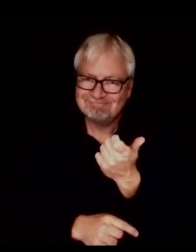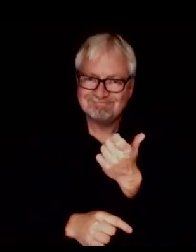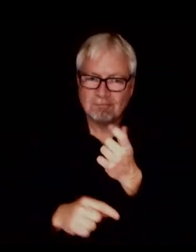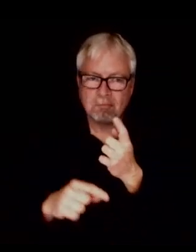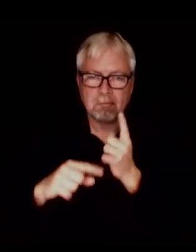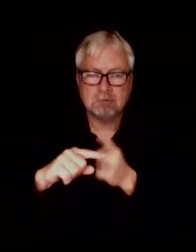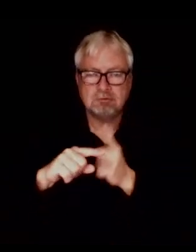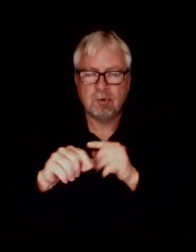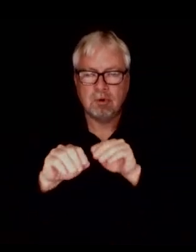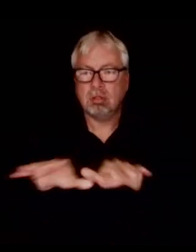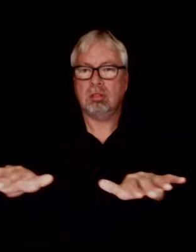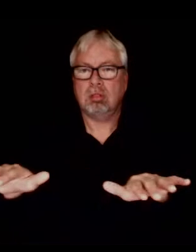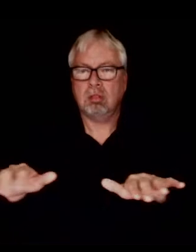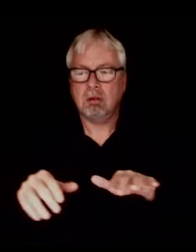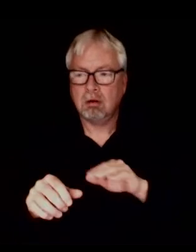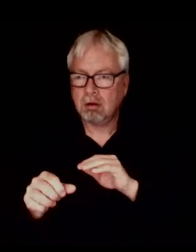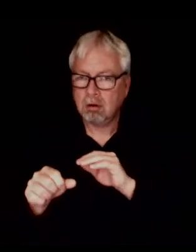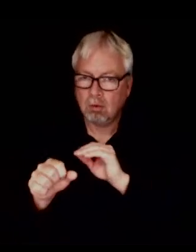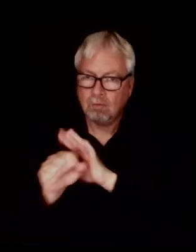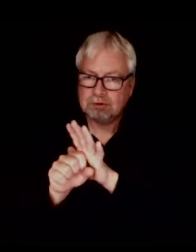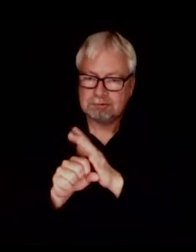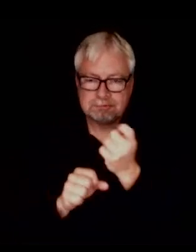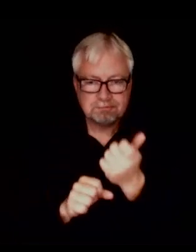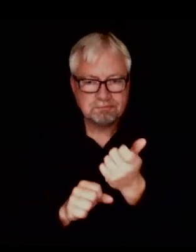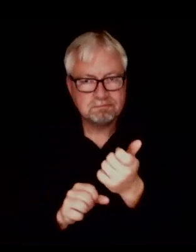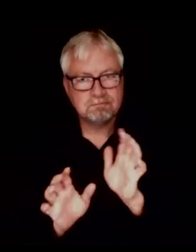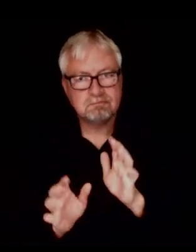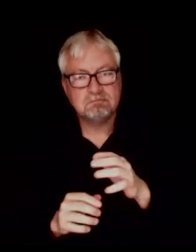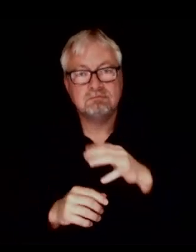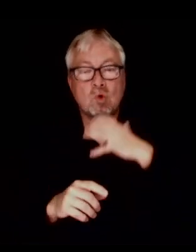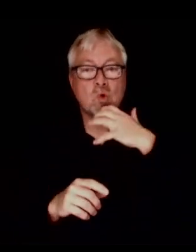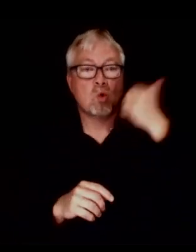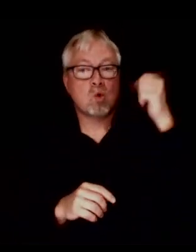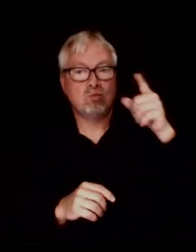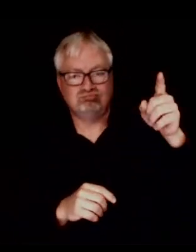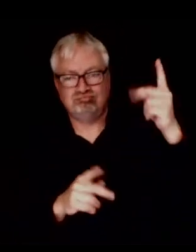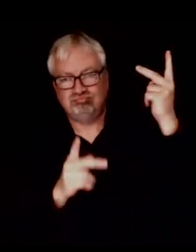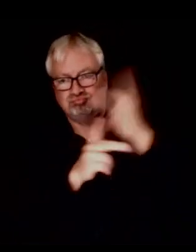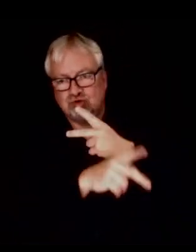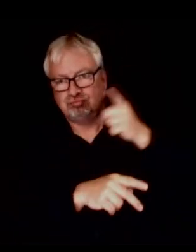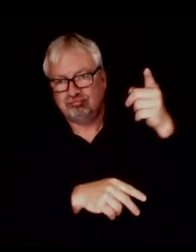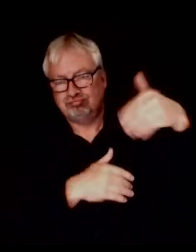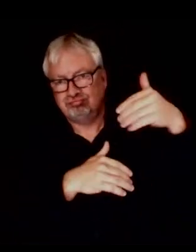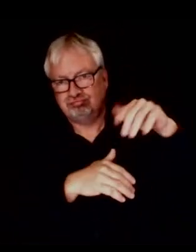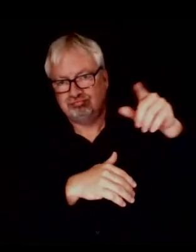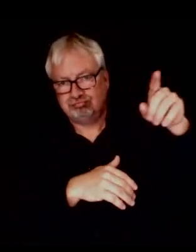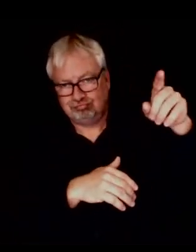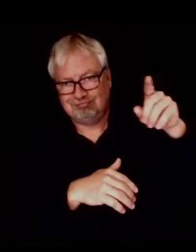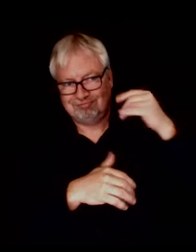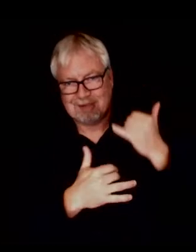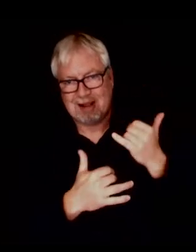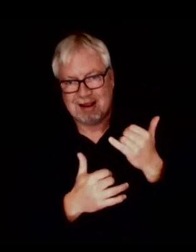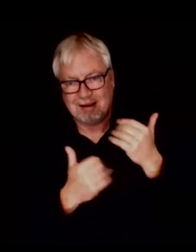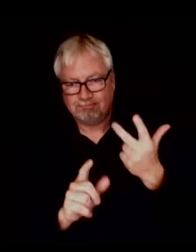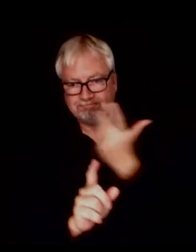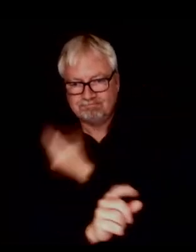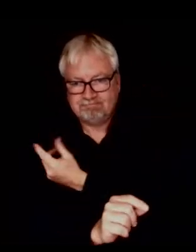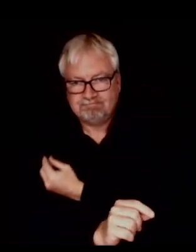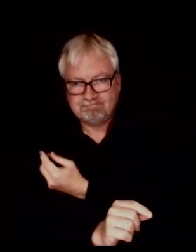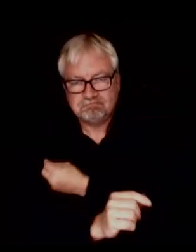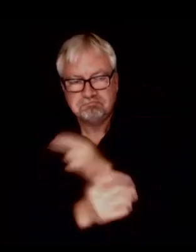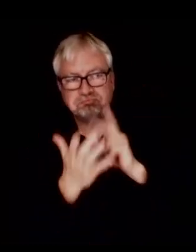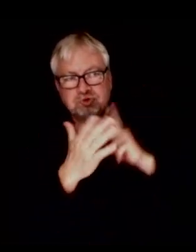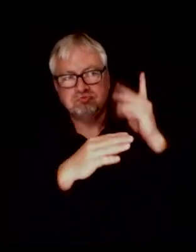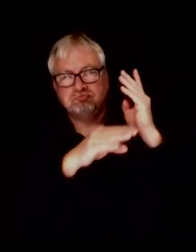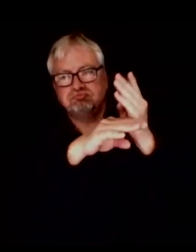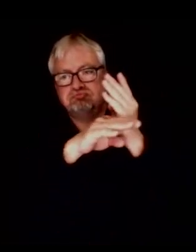older populations have become more protected, particularly through vaccination, as mentioned, the proportion of cases